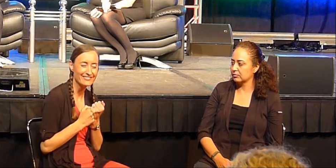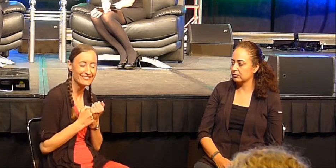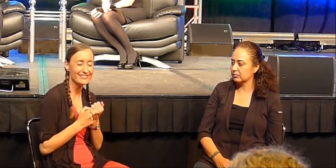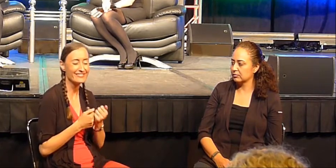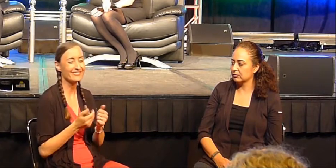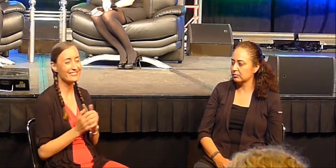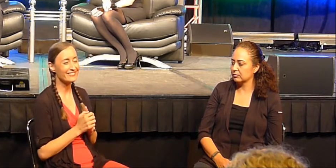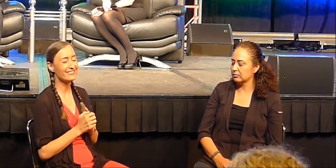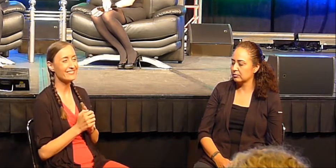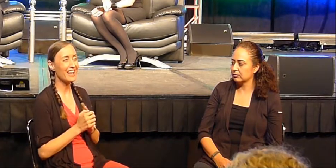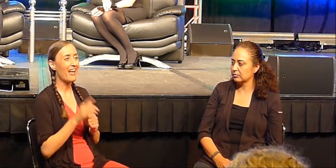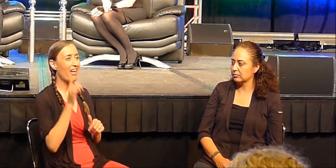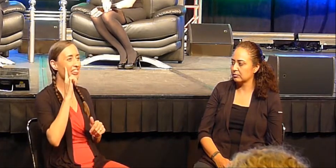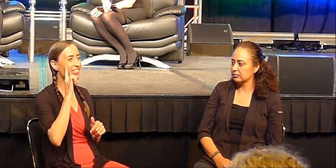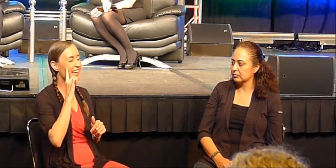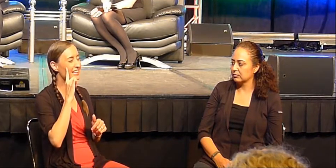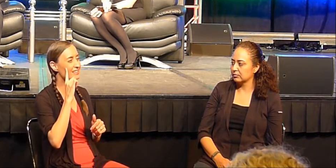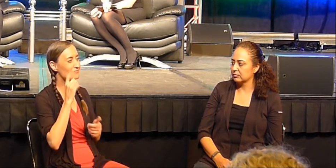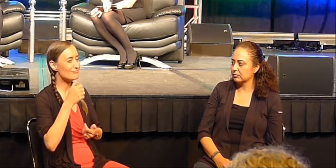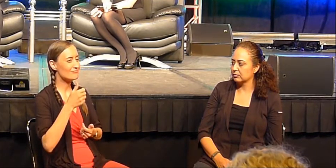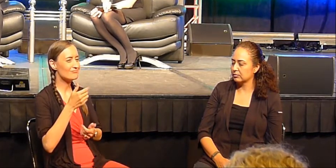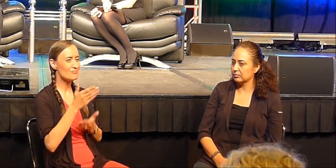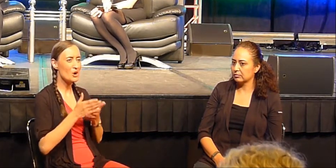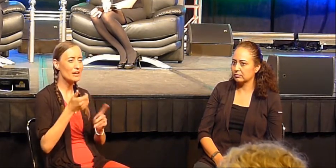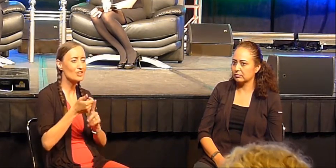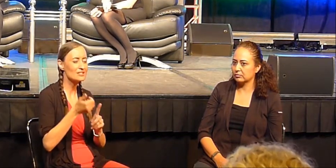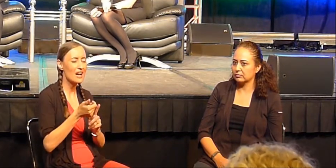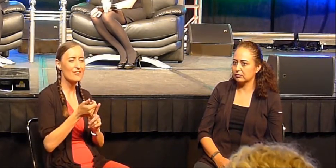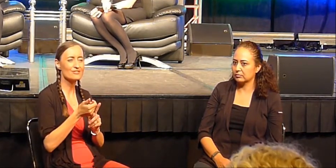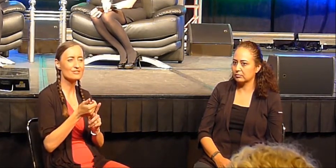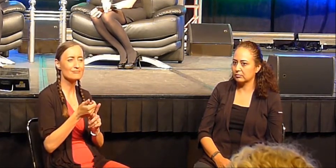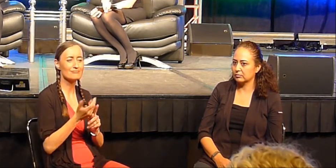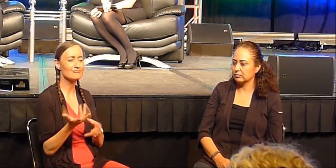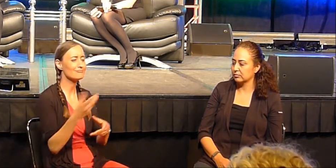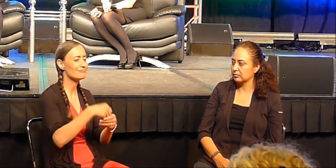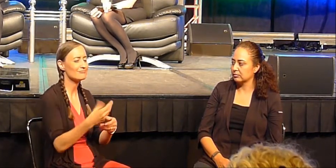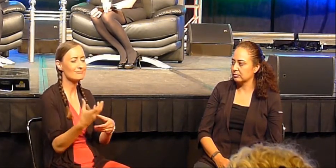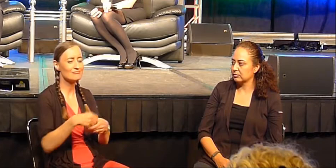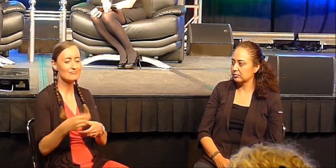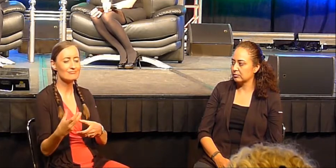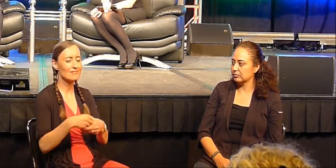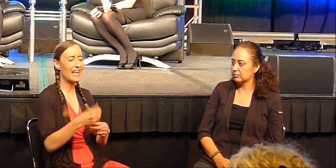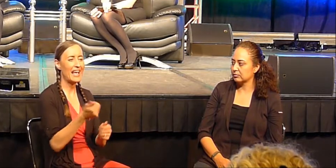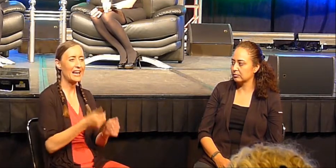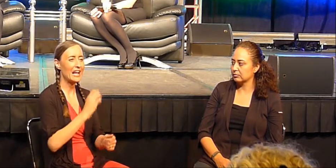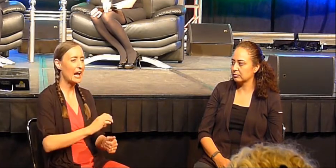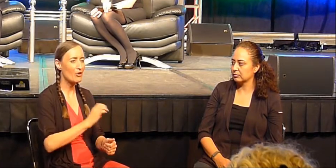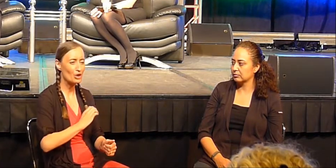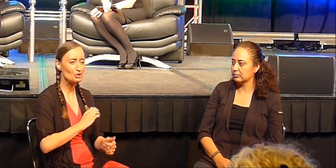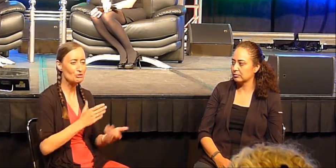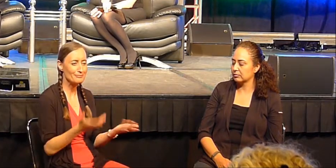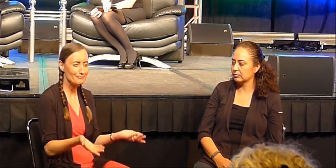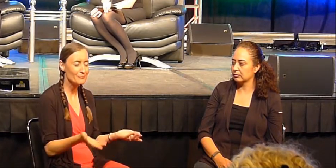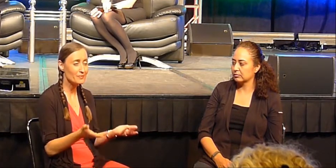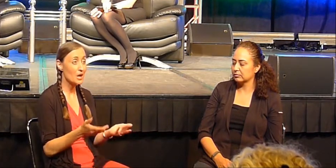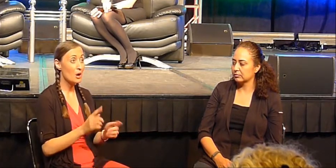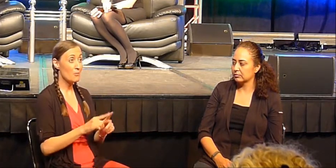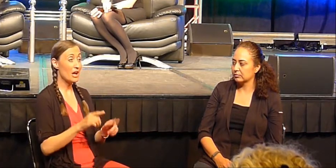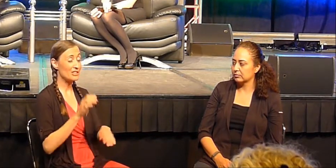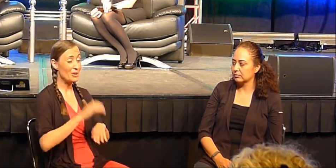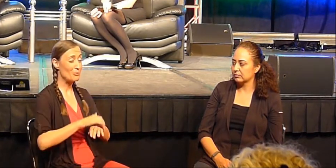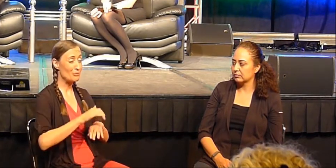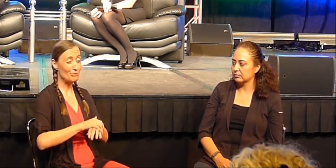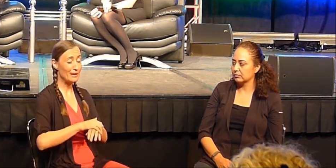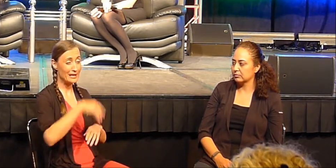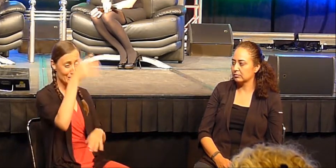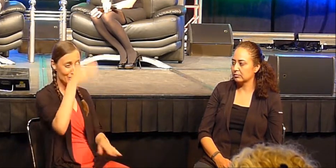yeah, no, I think you give a little bit of yourself, obviously, in every role you can play. That's inevitable. But yeah, playing a British